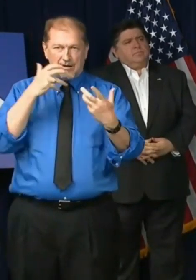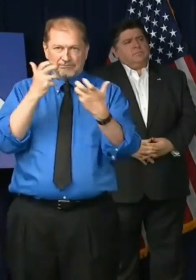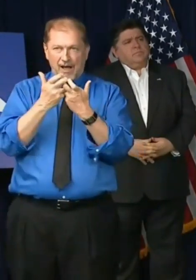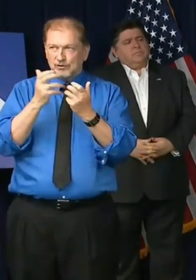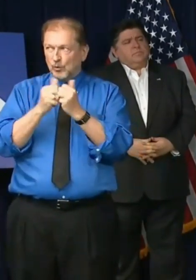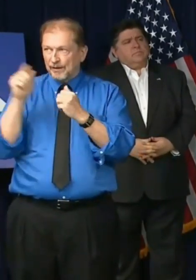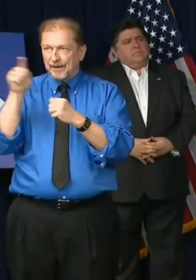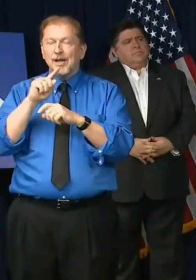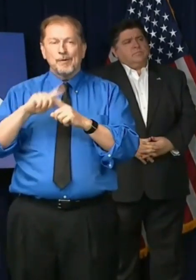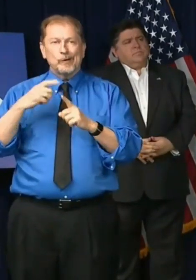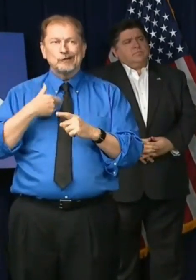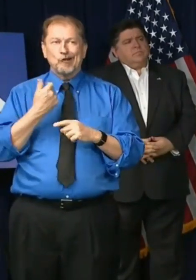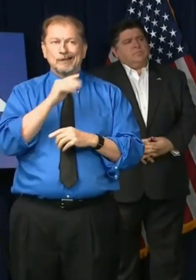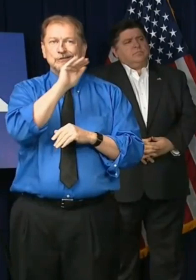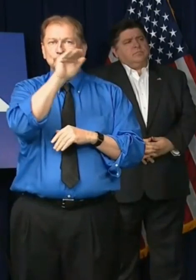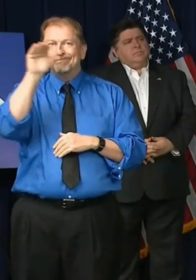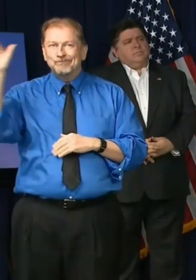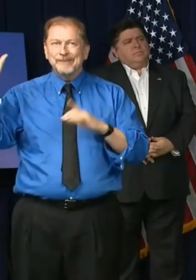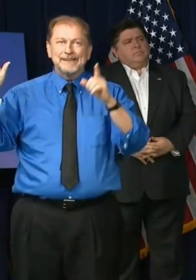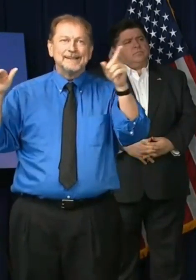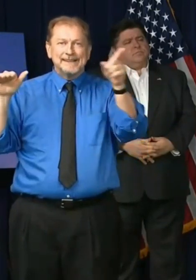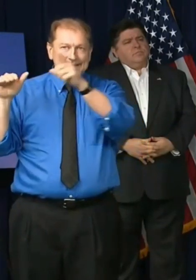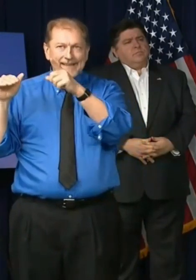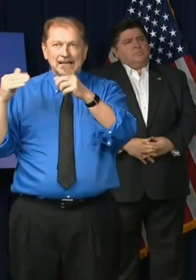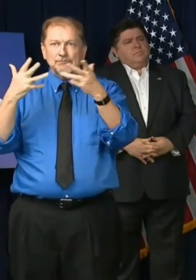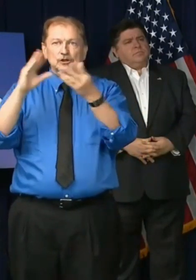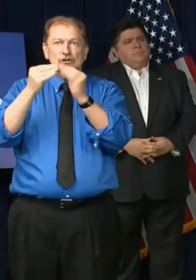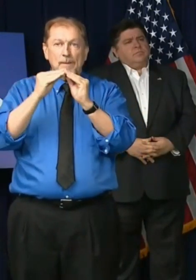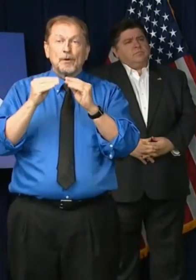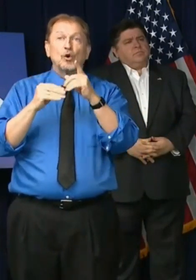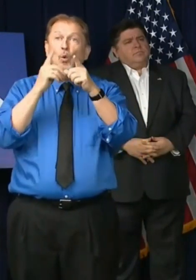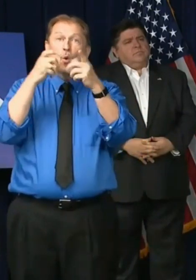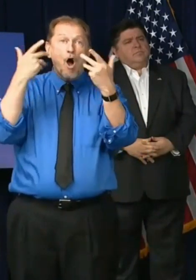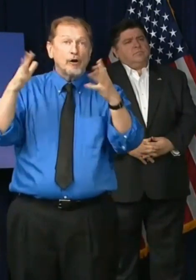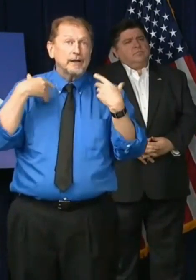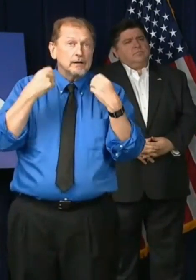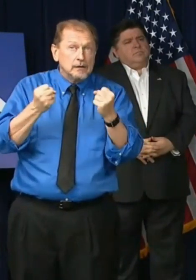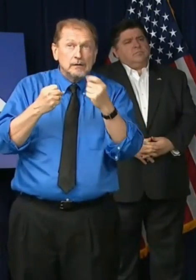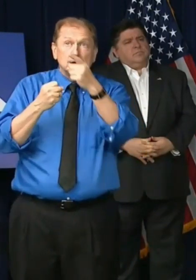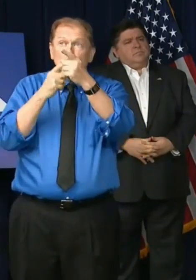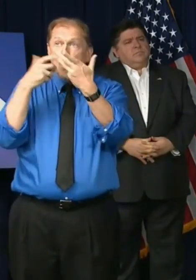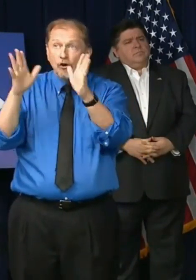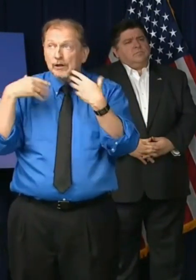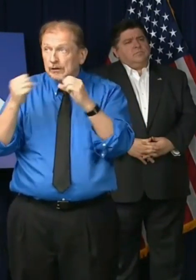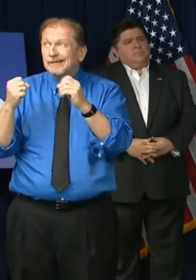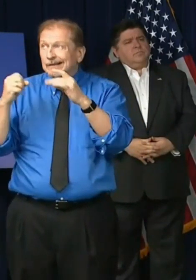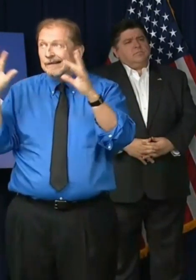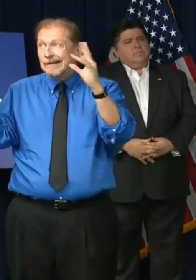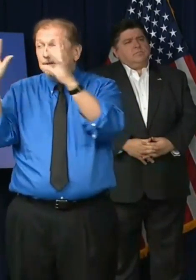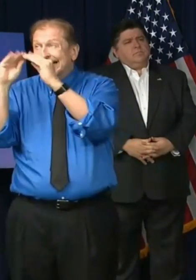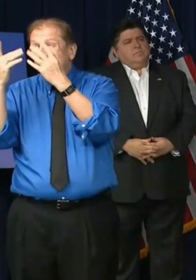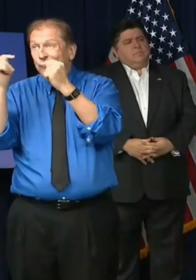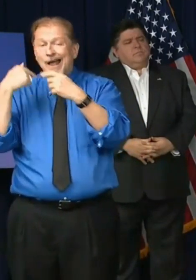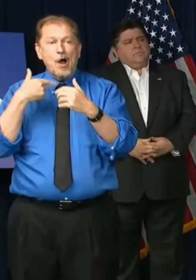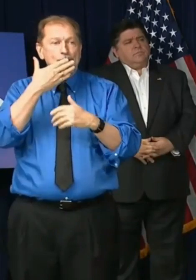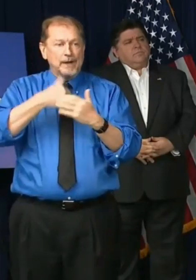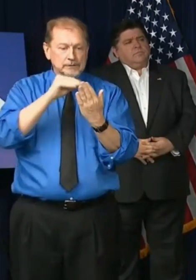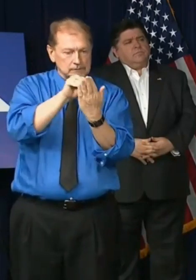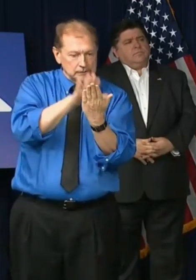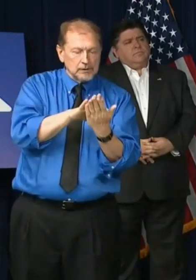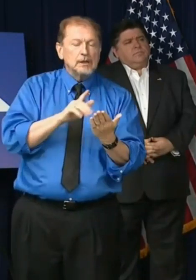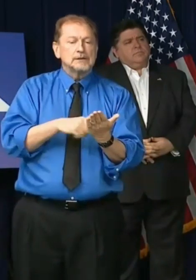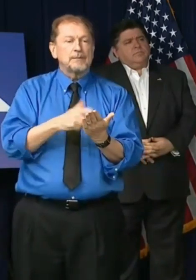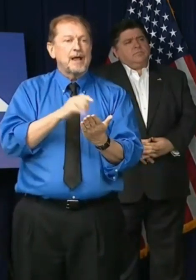with all of our partners to try to get as much data put in and updated in a timely basis. A lot of times, even if we put out some